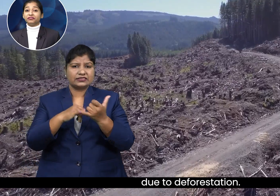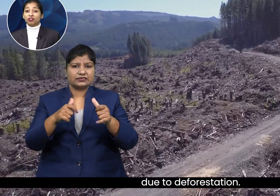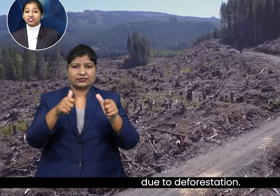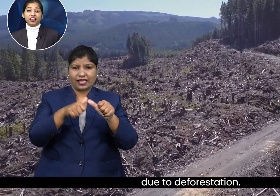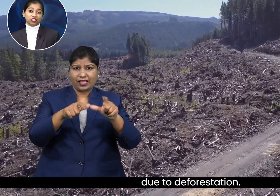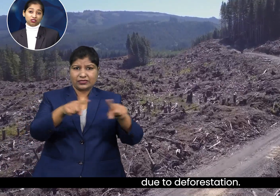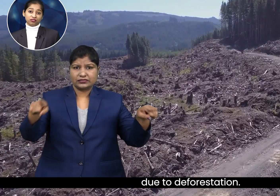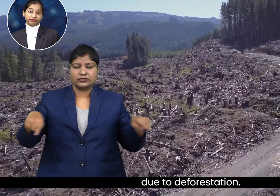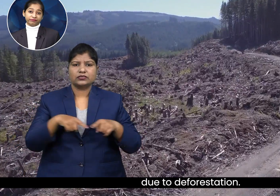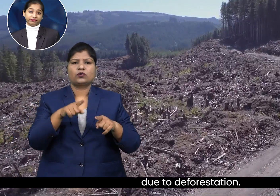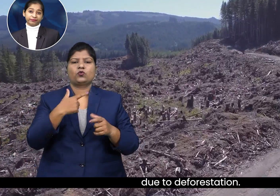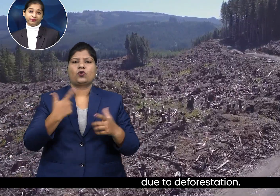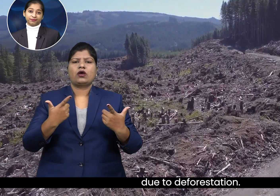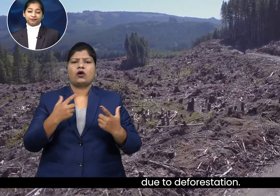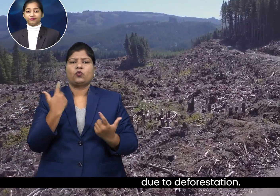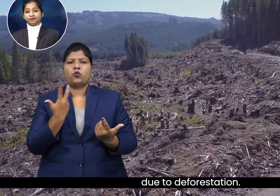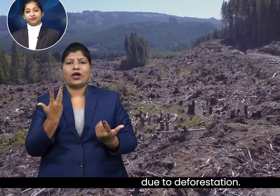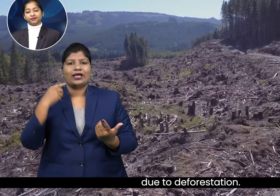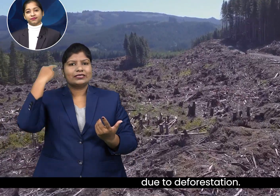to deforestation.